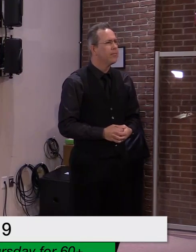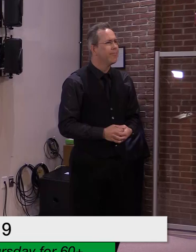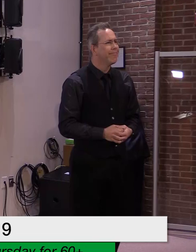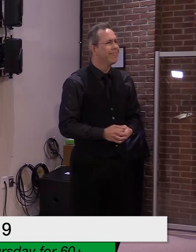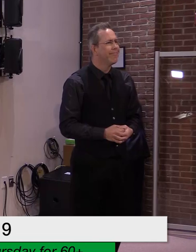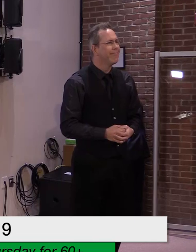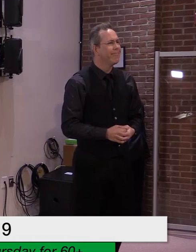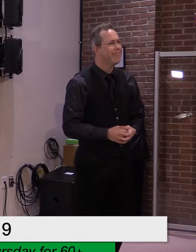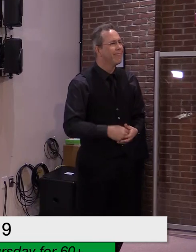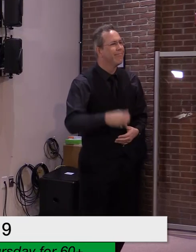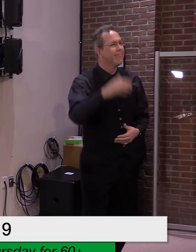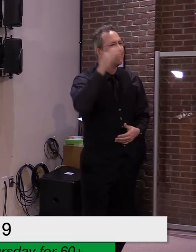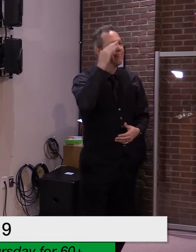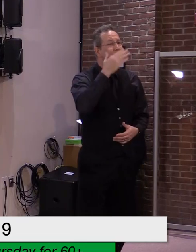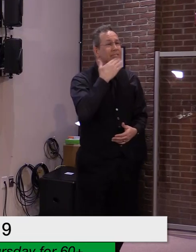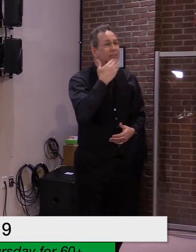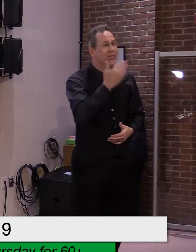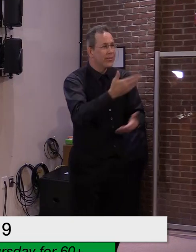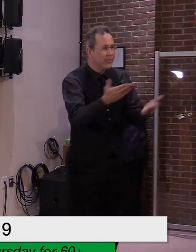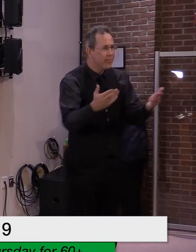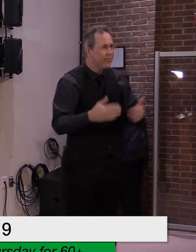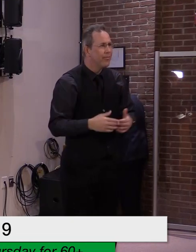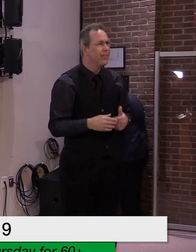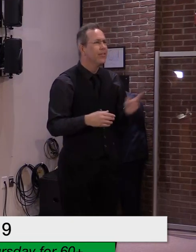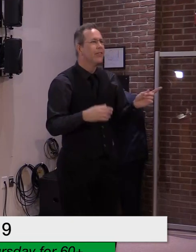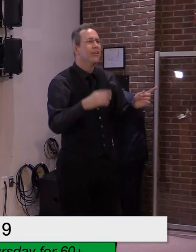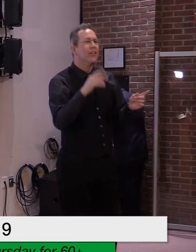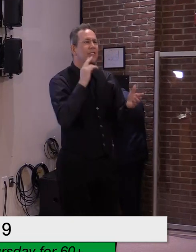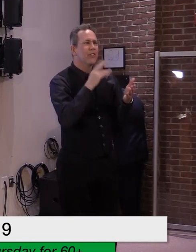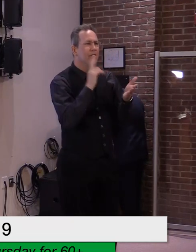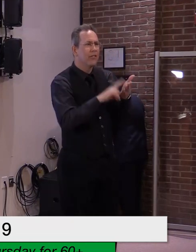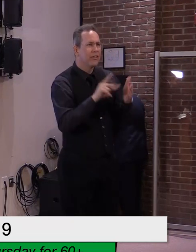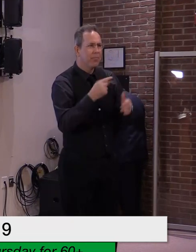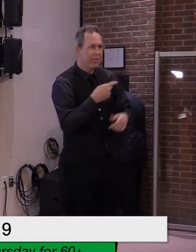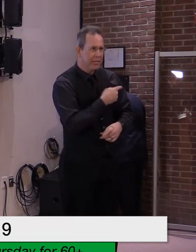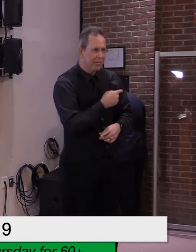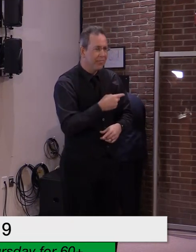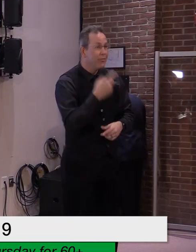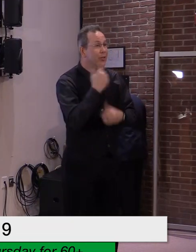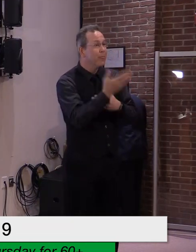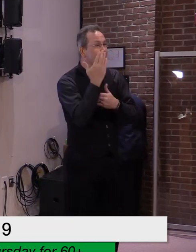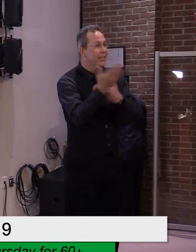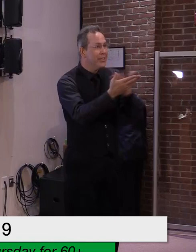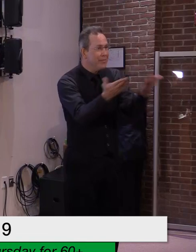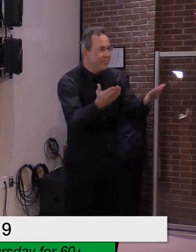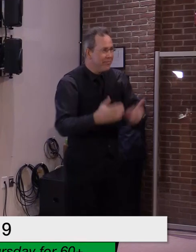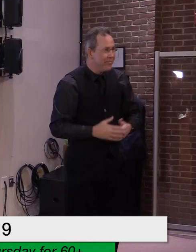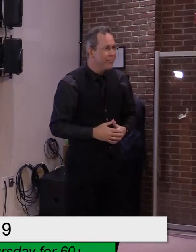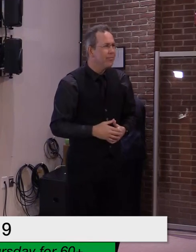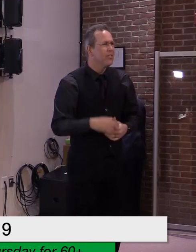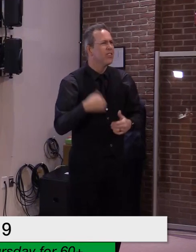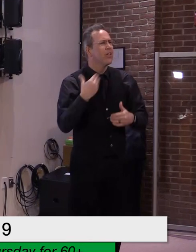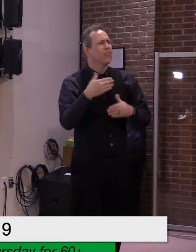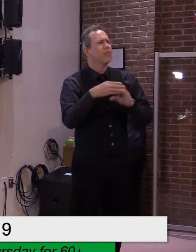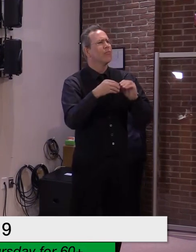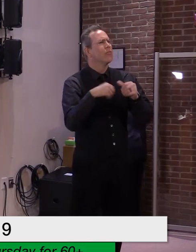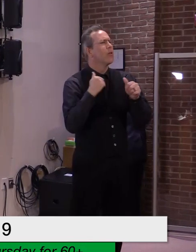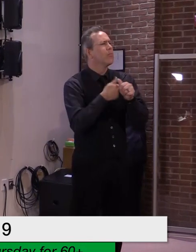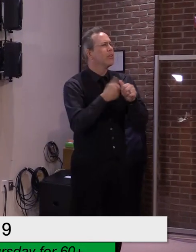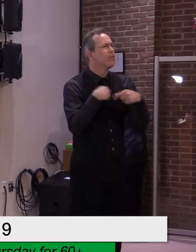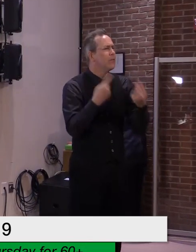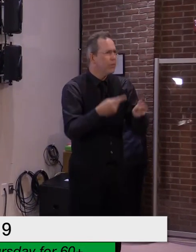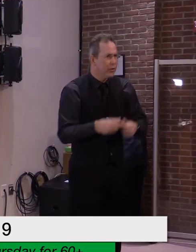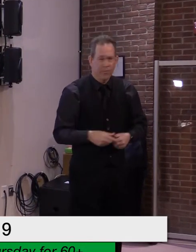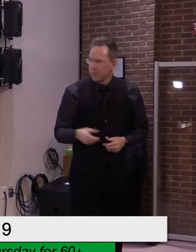Thank you very much, Secretary Smith, and good morning, everyone. I again want to start today with the data